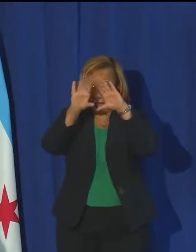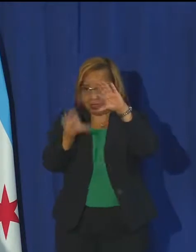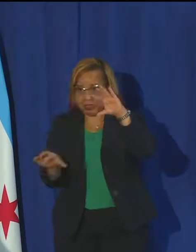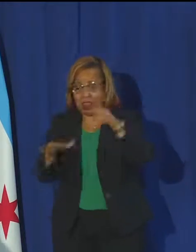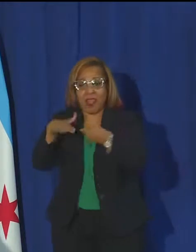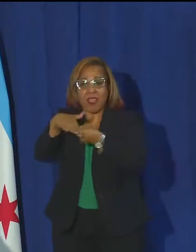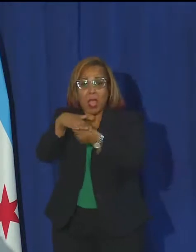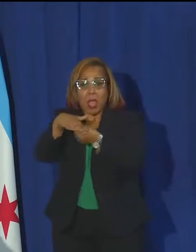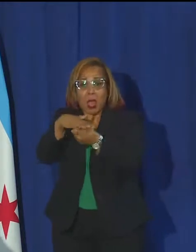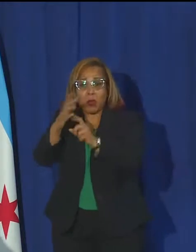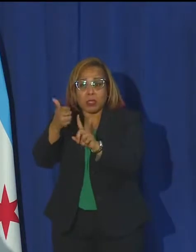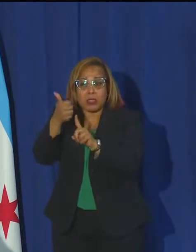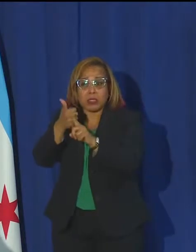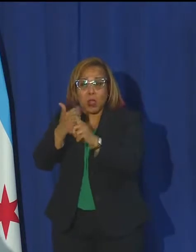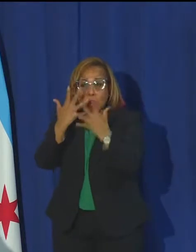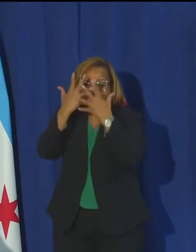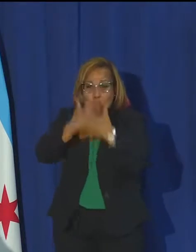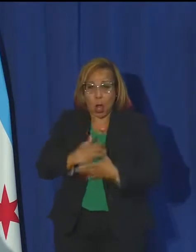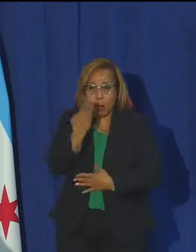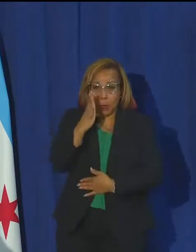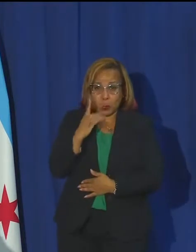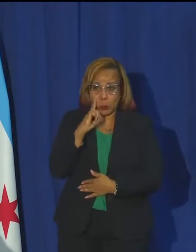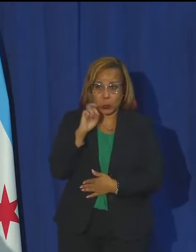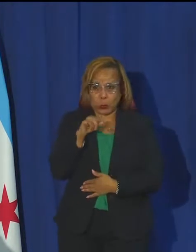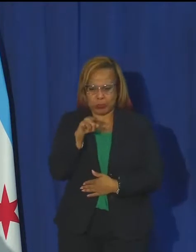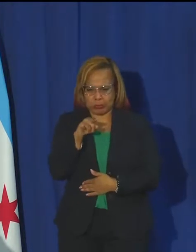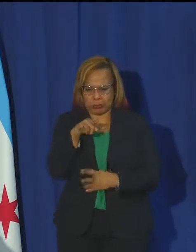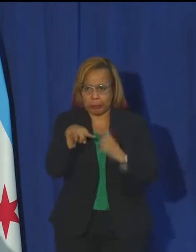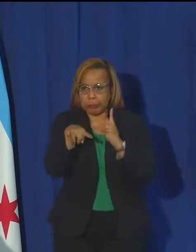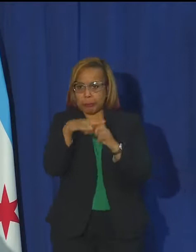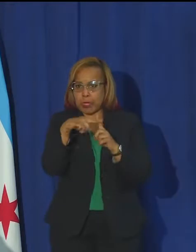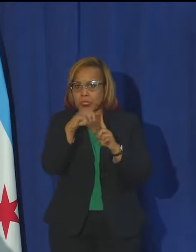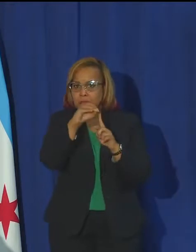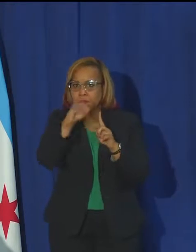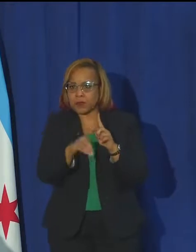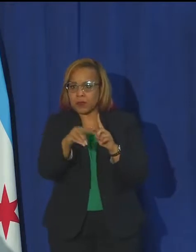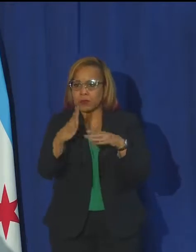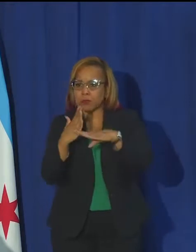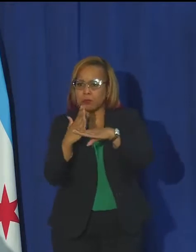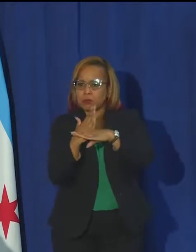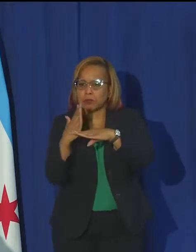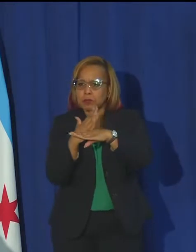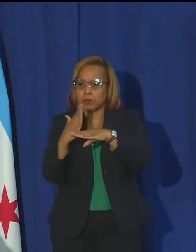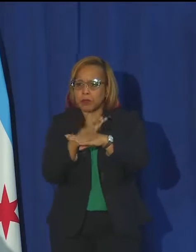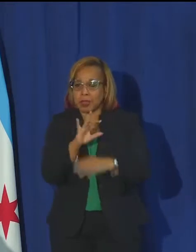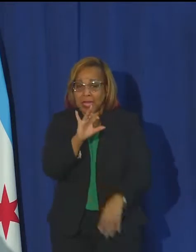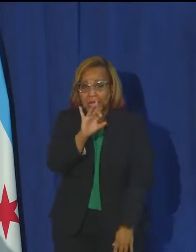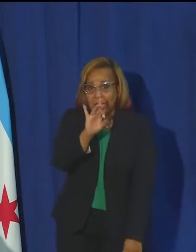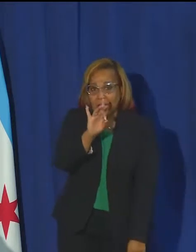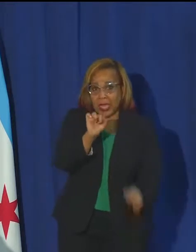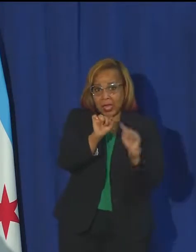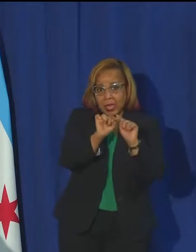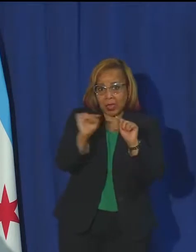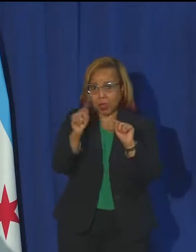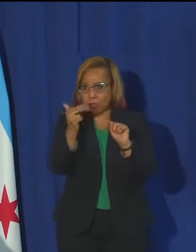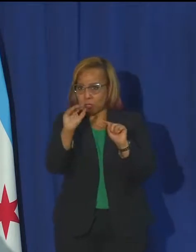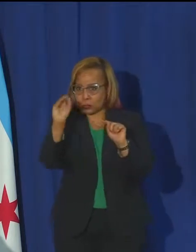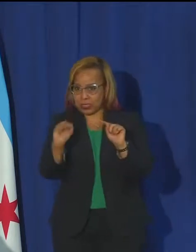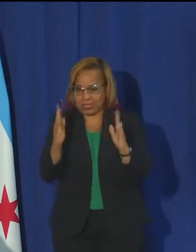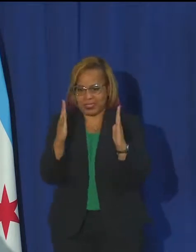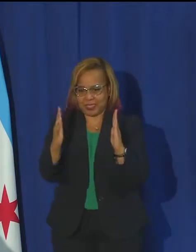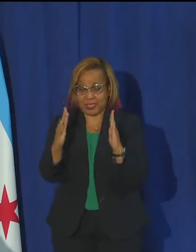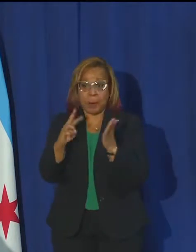the areas in darkest blue have a test positivity that ranges from 8 to